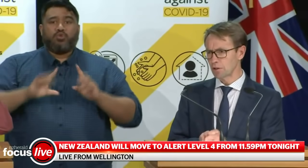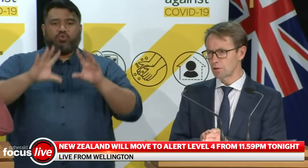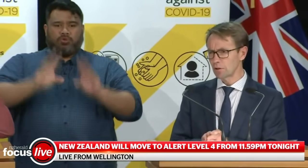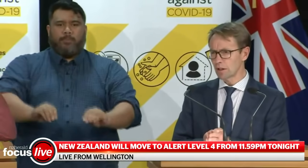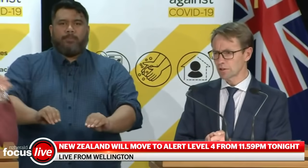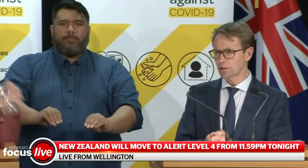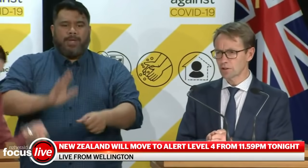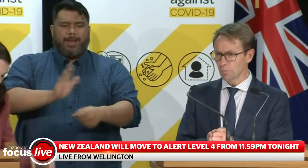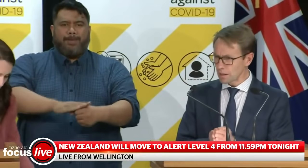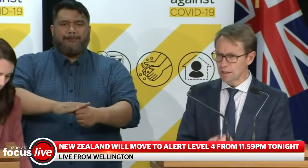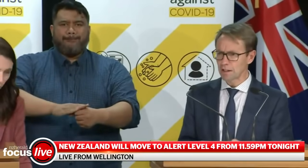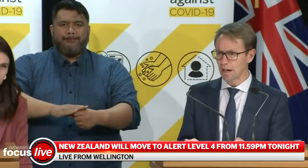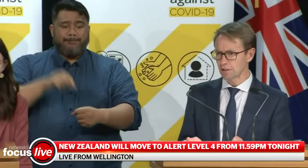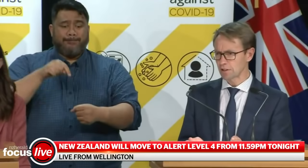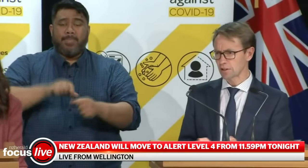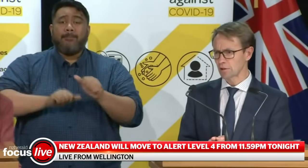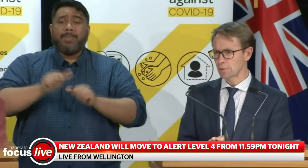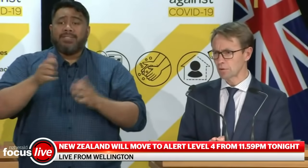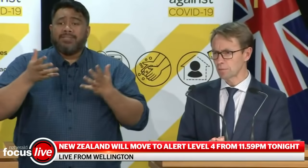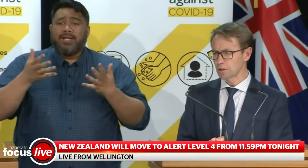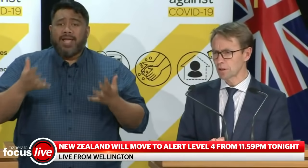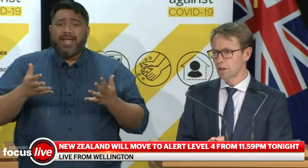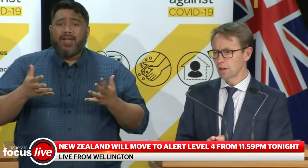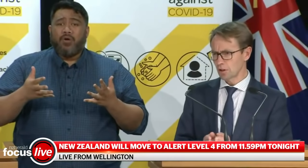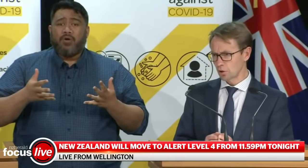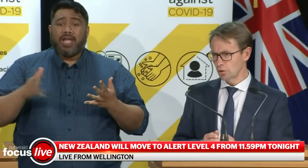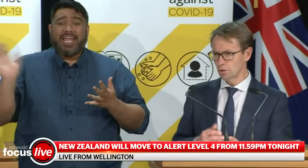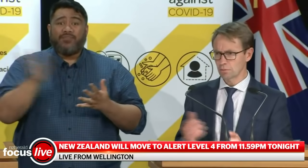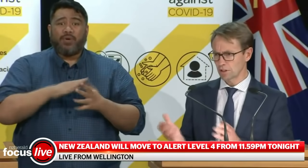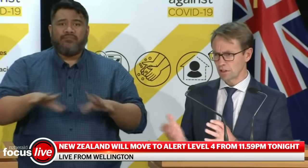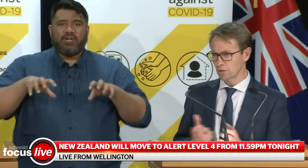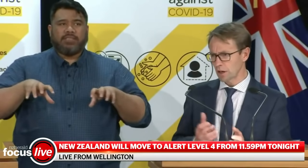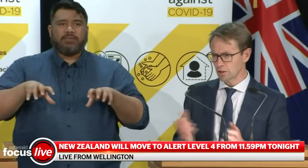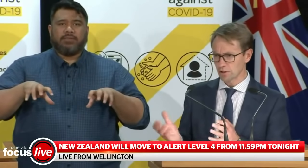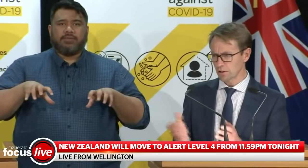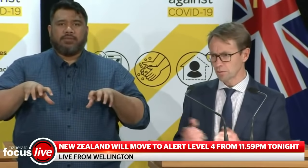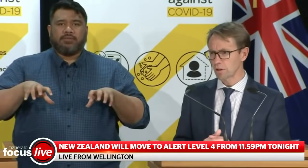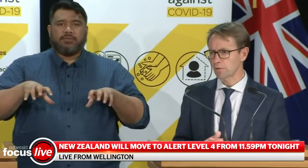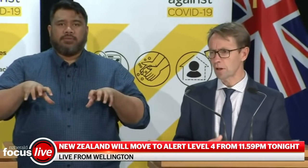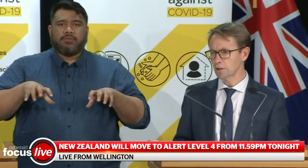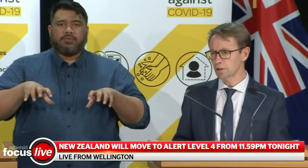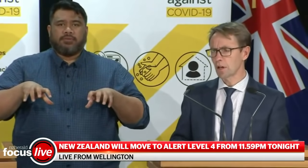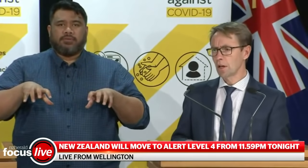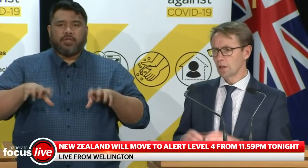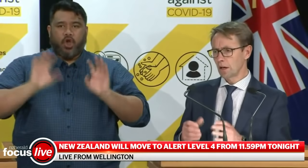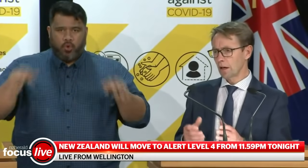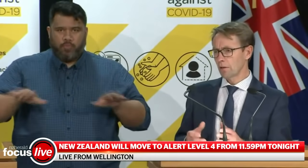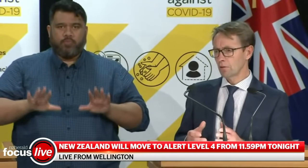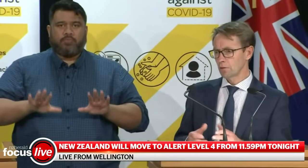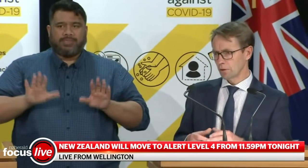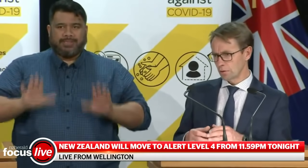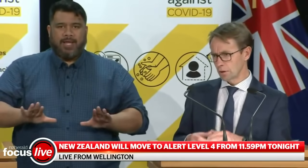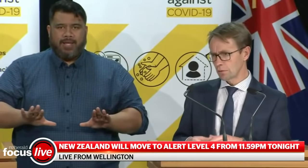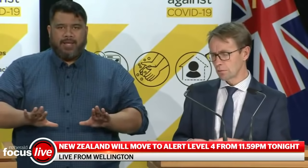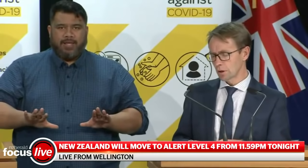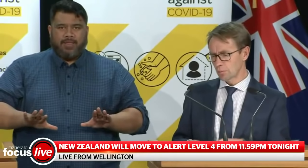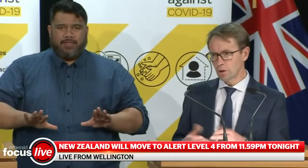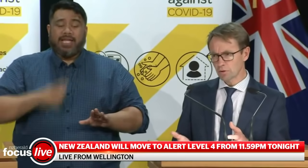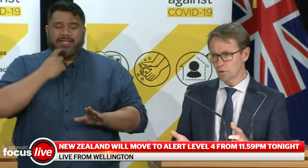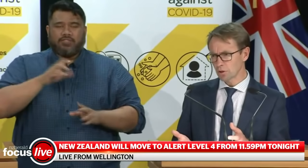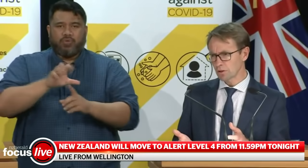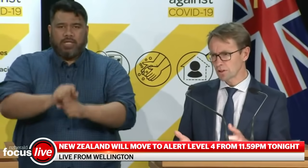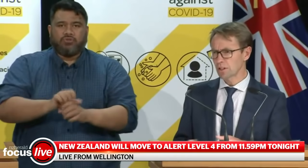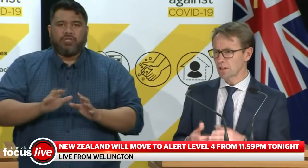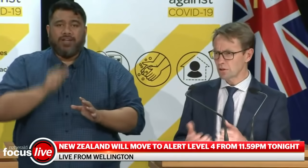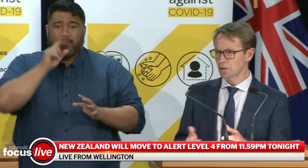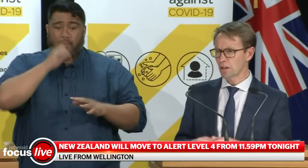best way to do that is to stop any unnecessary movement that could see interactions and spread of the virus. The approach,